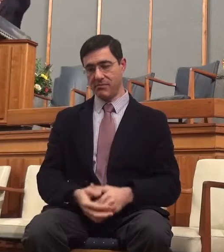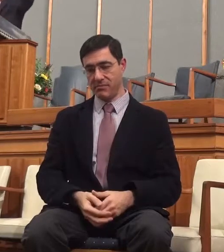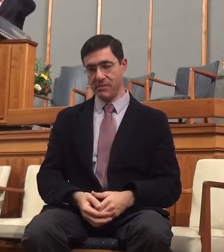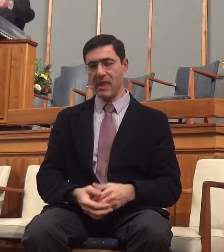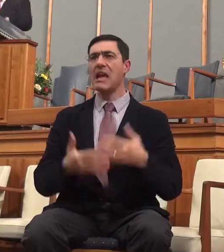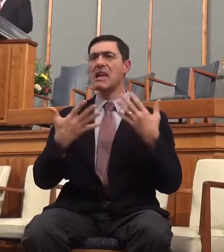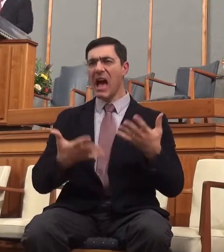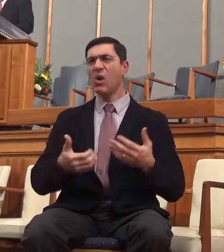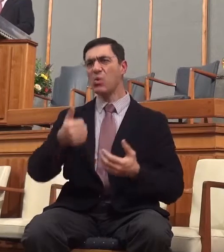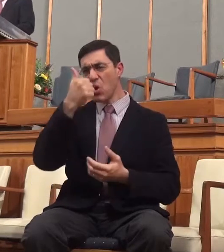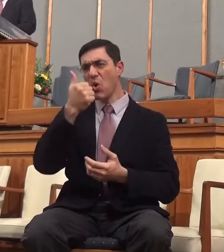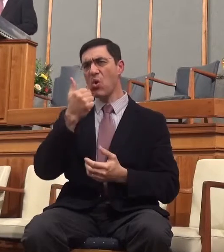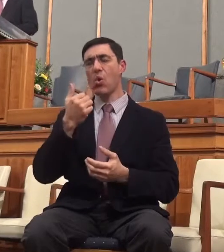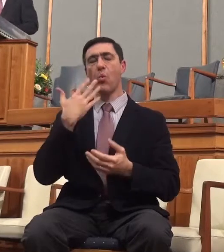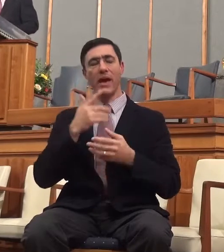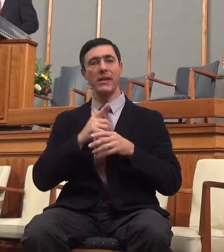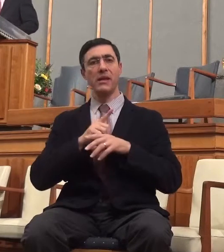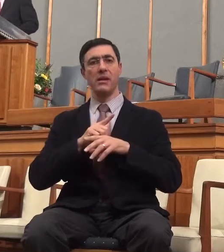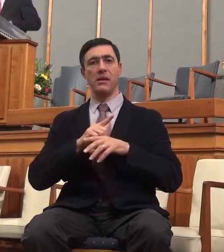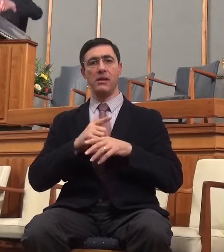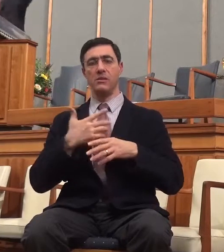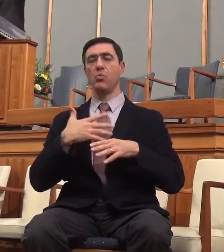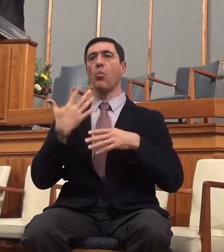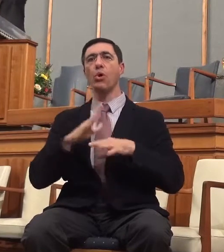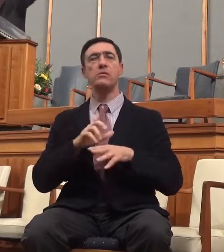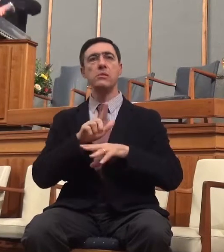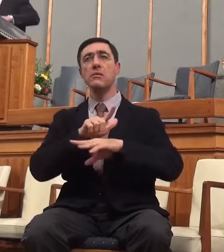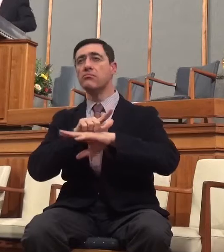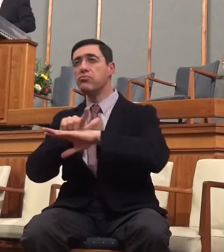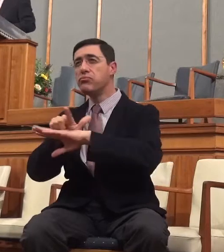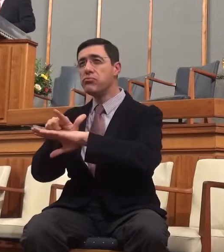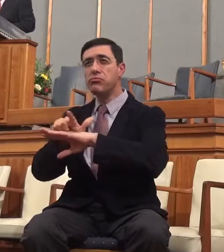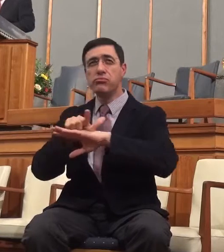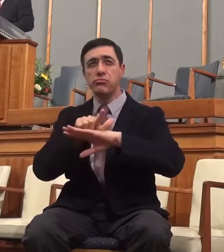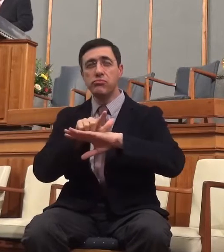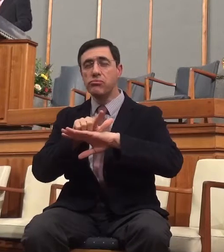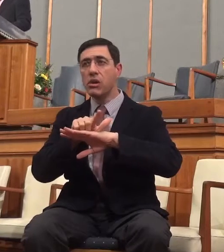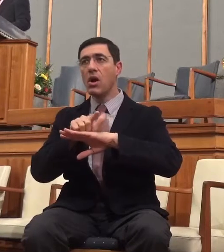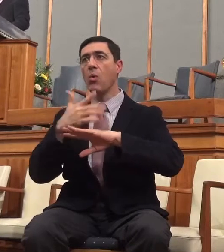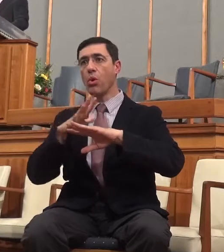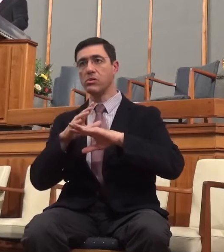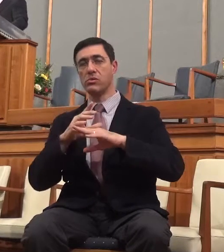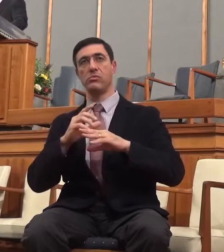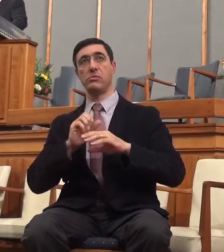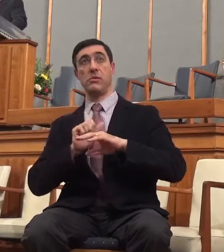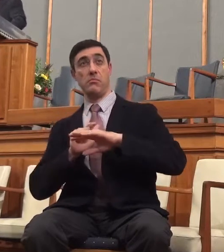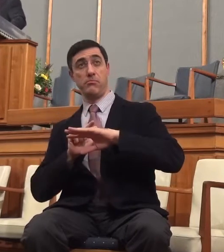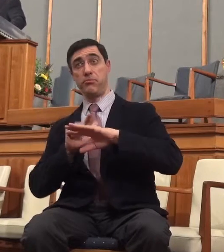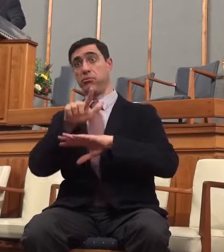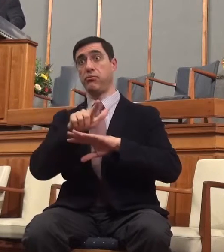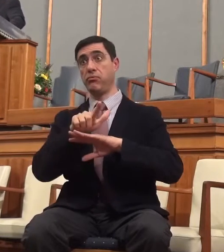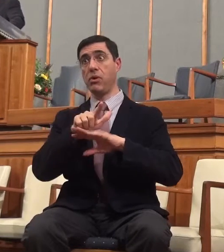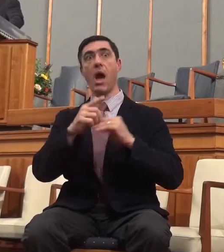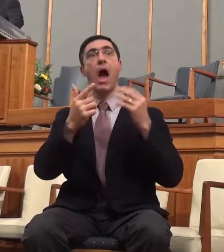a broad signal which would jam the whole thing. It would probably turn around and come back to you. So that was no good. So what they did, they